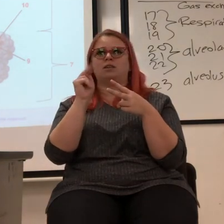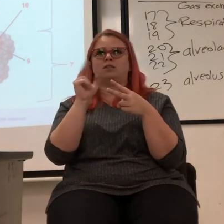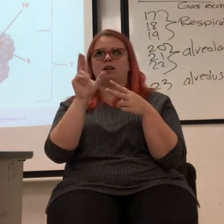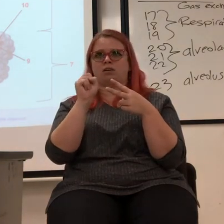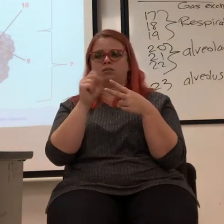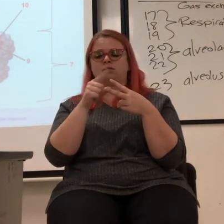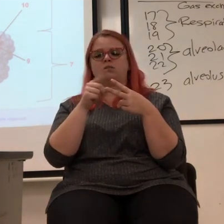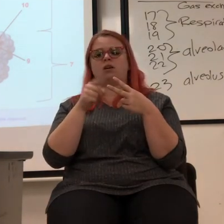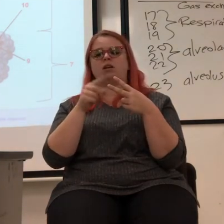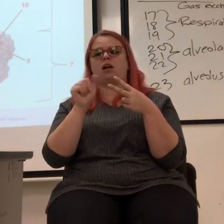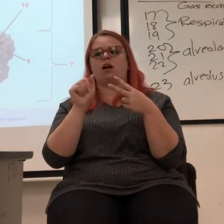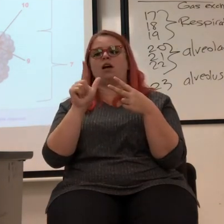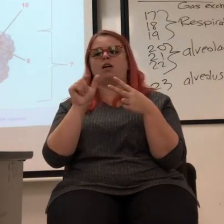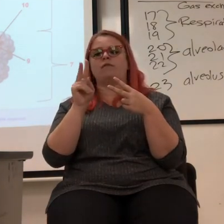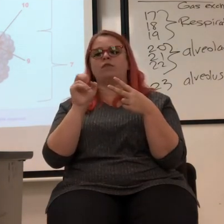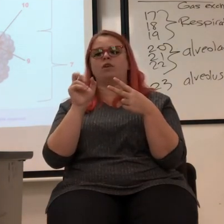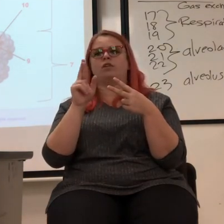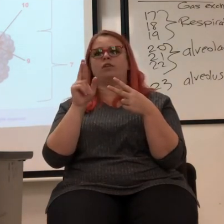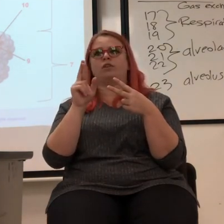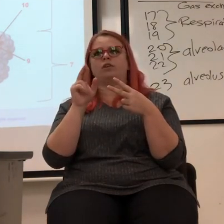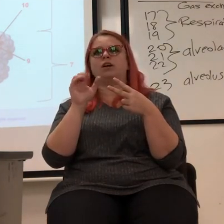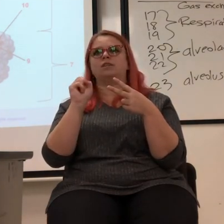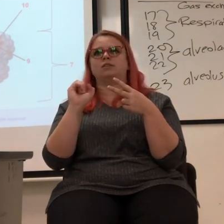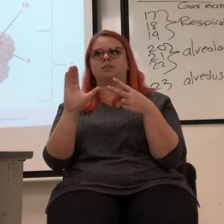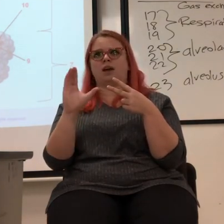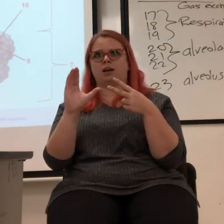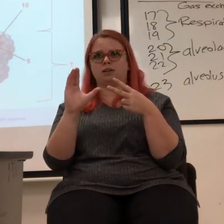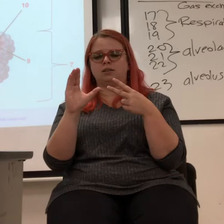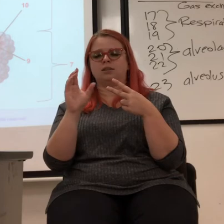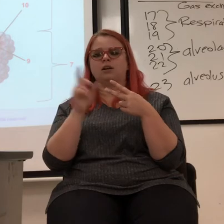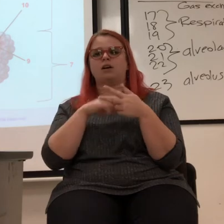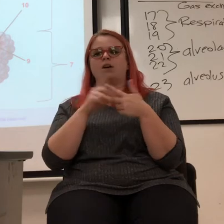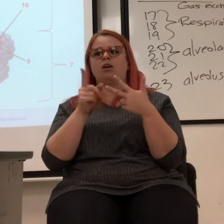alveolar sac versus